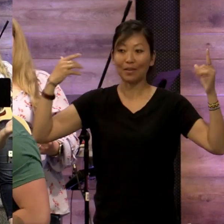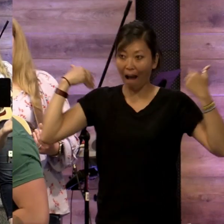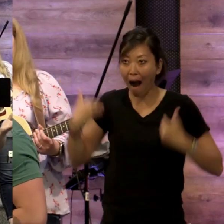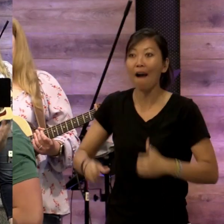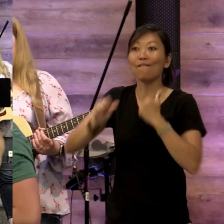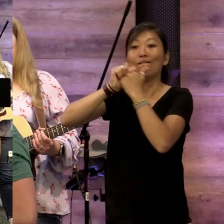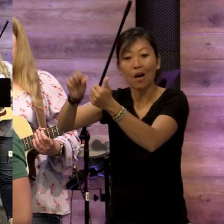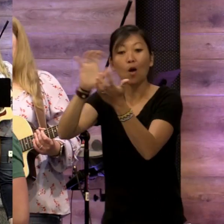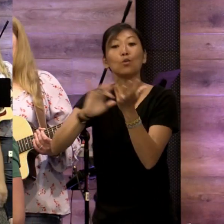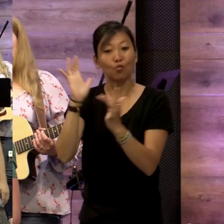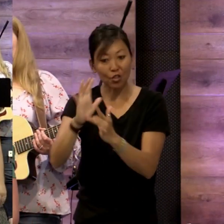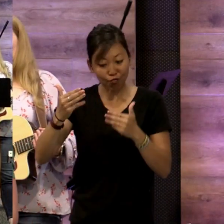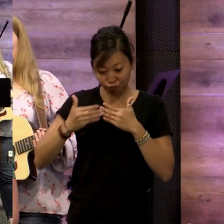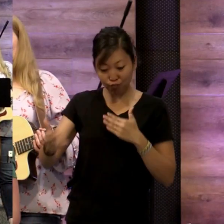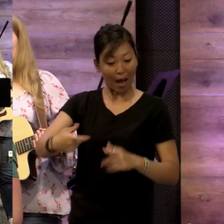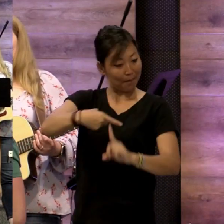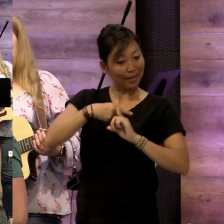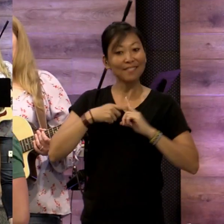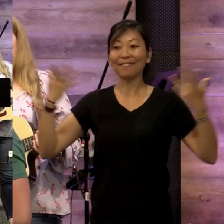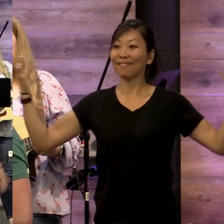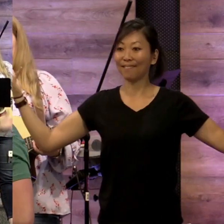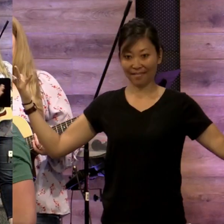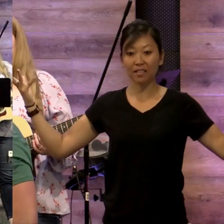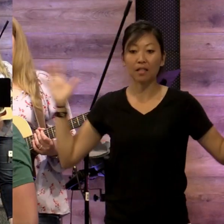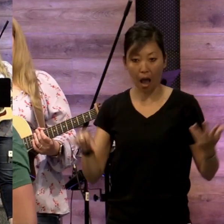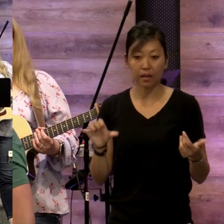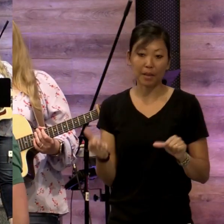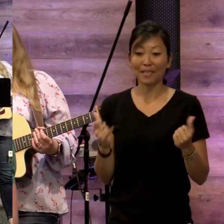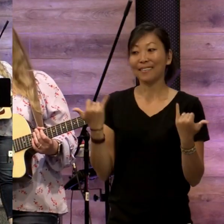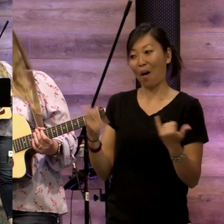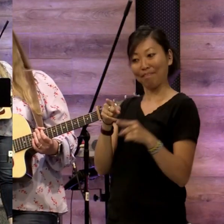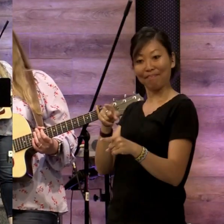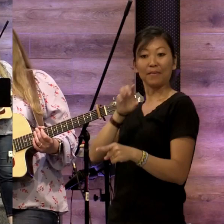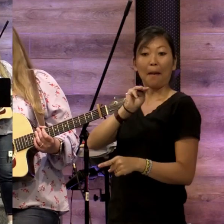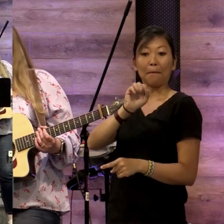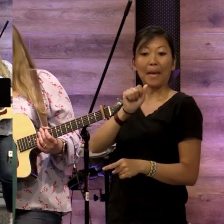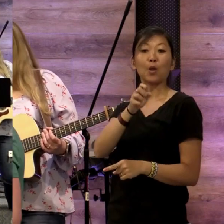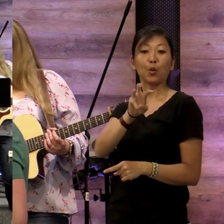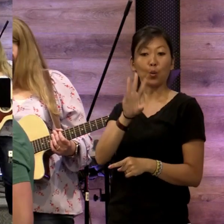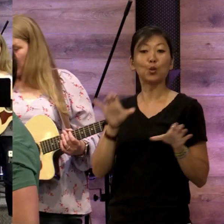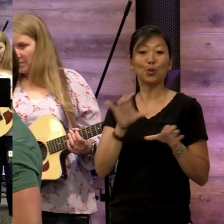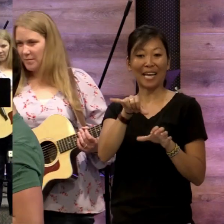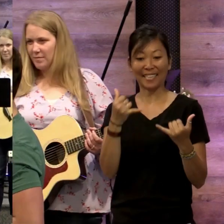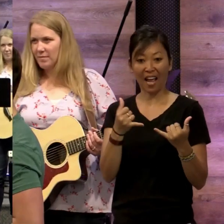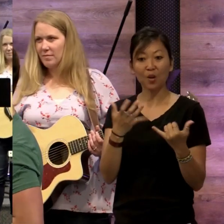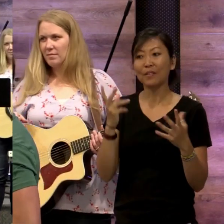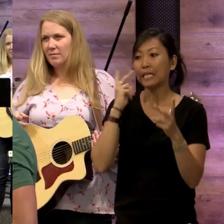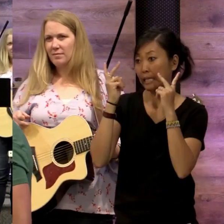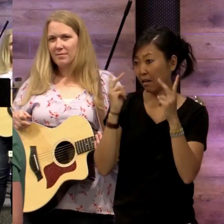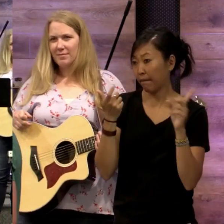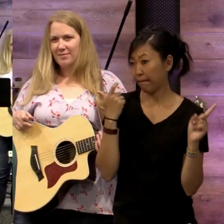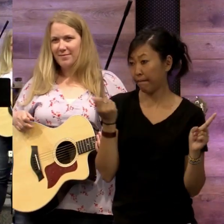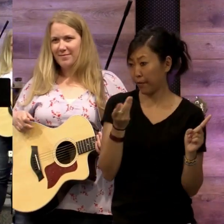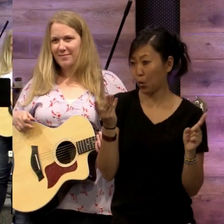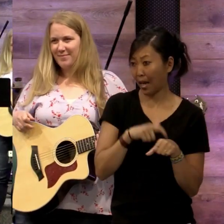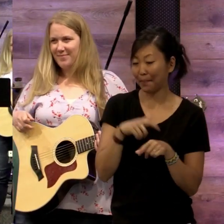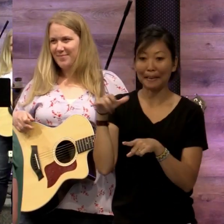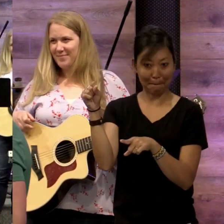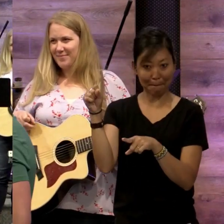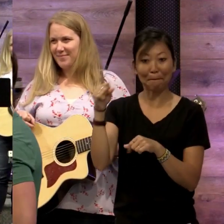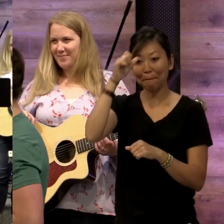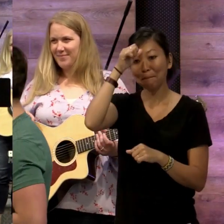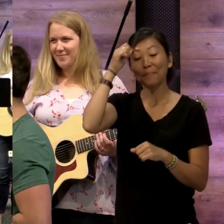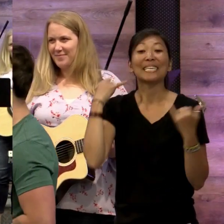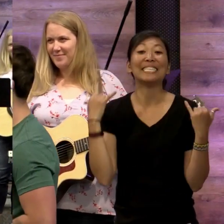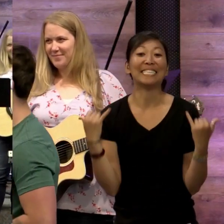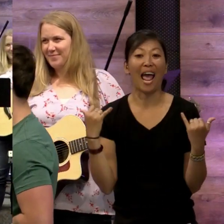It proclaims to a watching world, I'm with him. So Matthew's going to do that today. You've seen a few of these here, haven't you? Yes, I